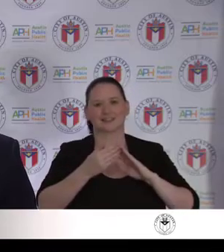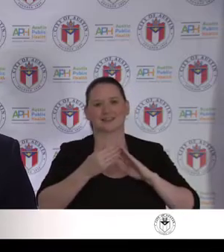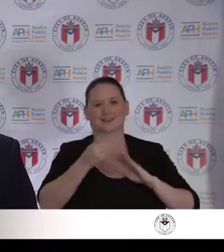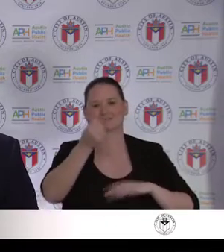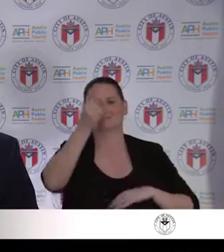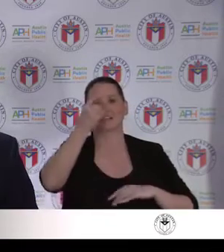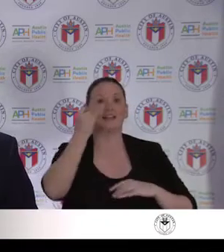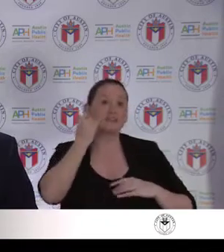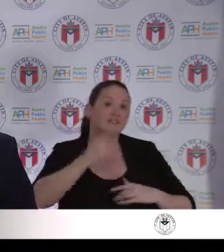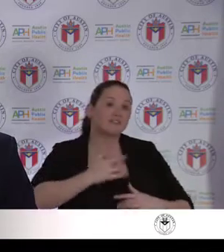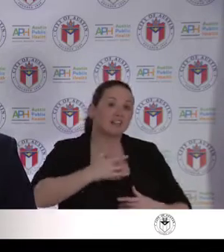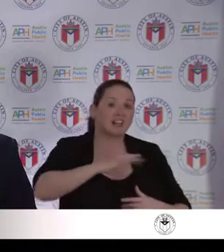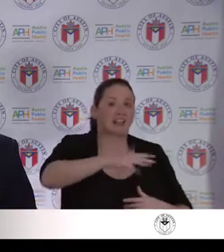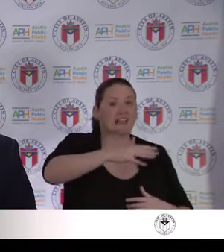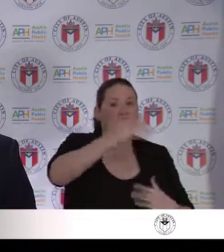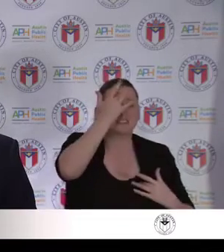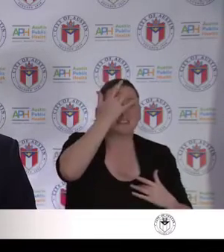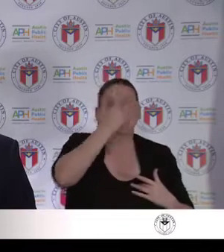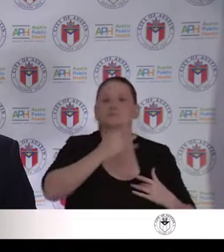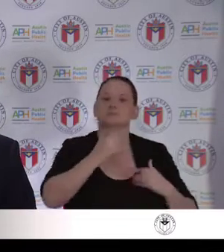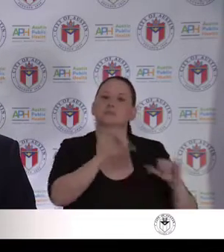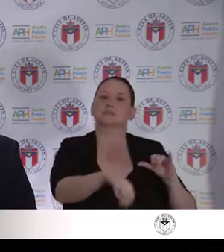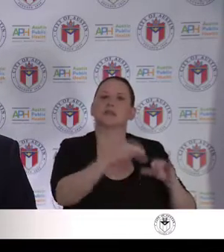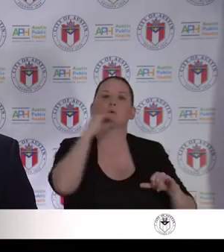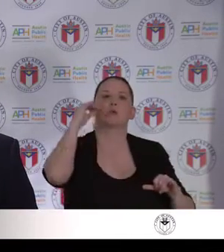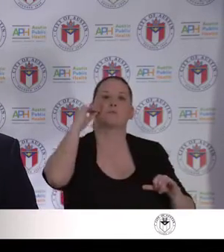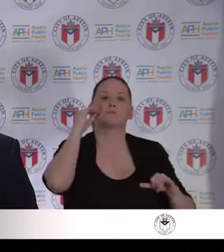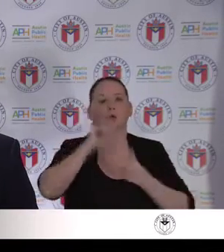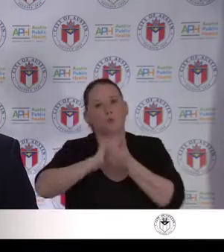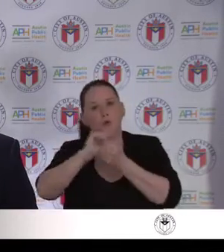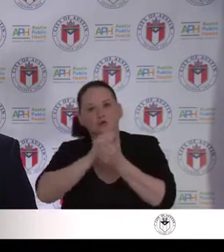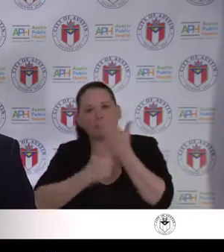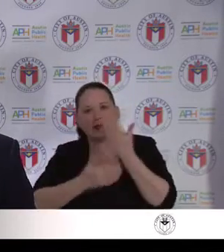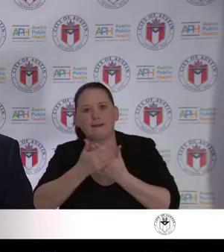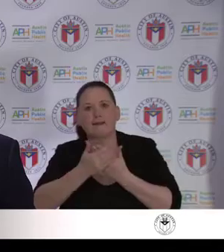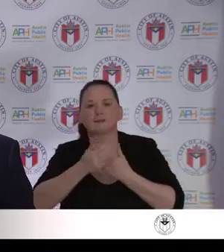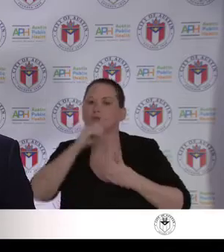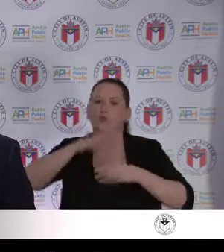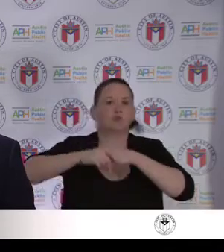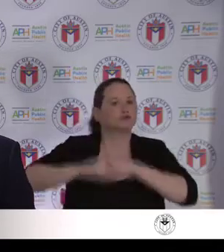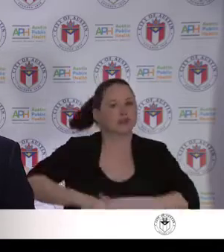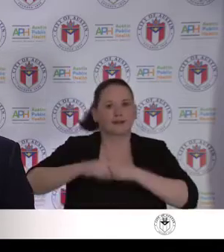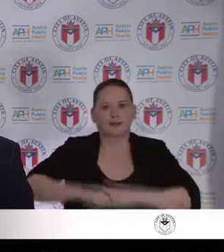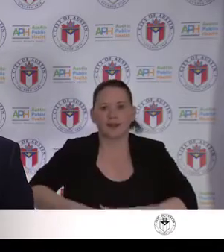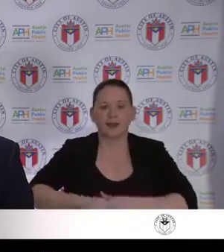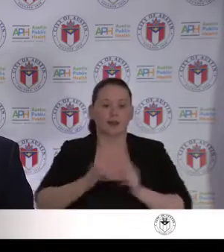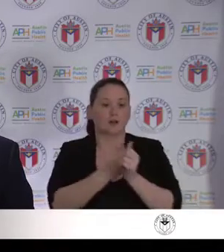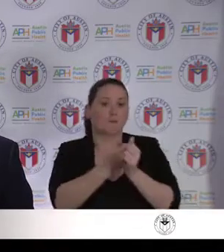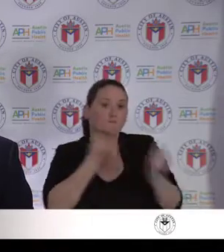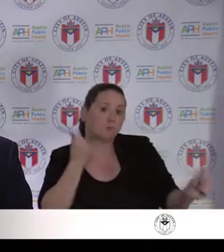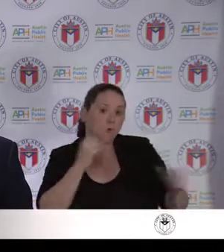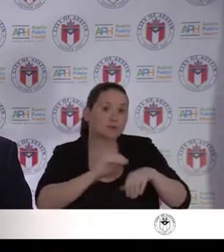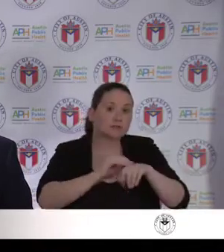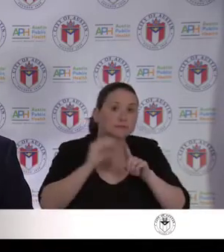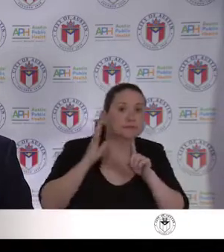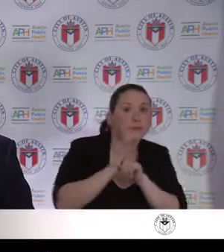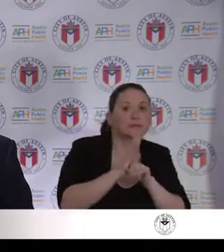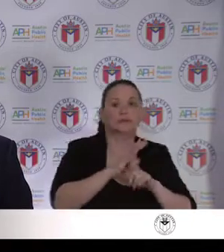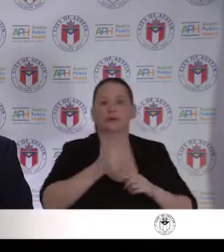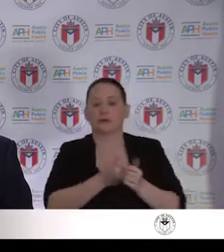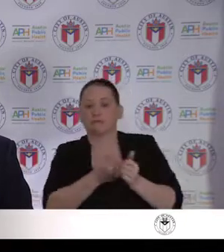stay home. Wash your hands. Don't shake hands. Avoid your exposure. Avoid non-essential